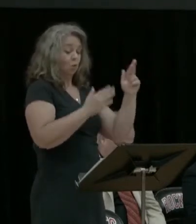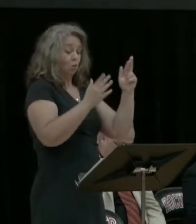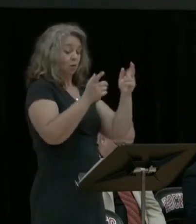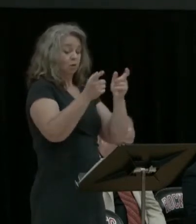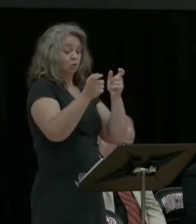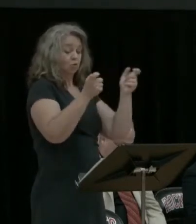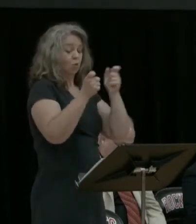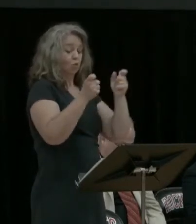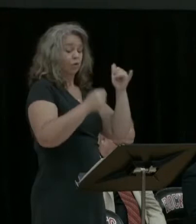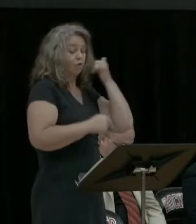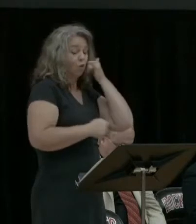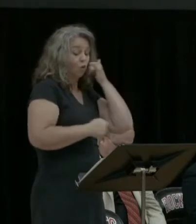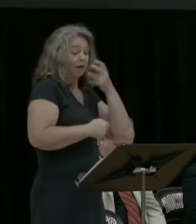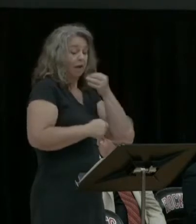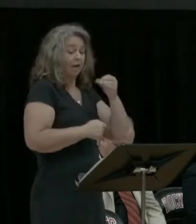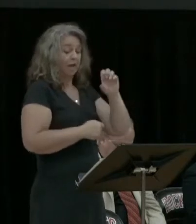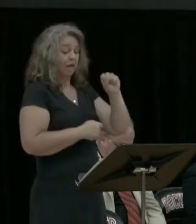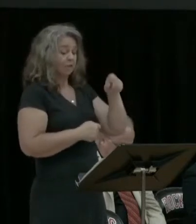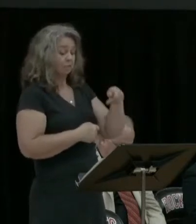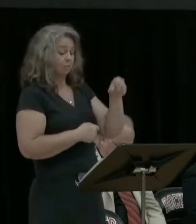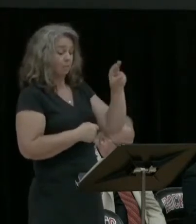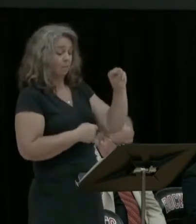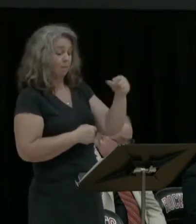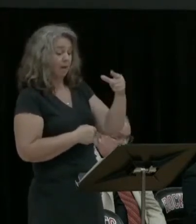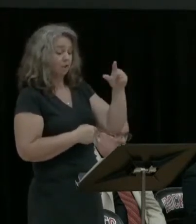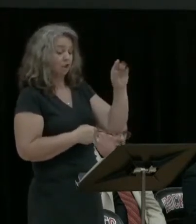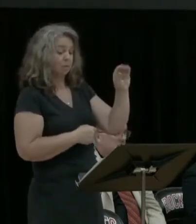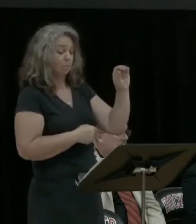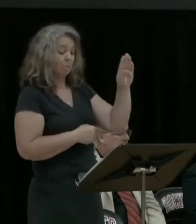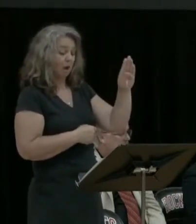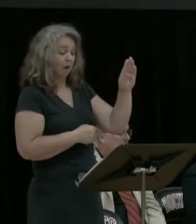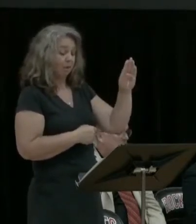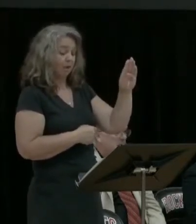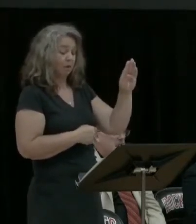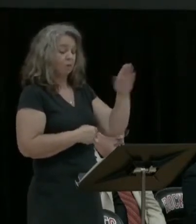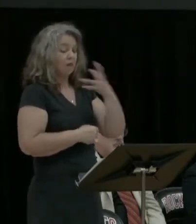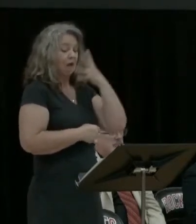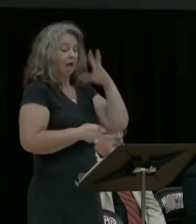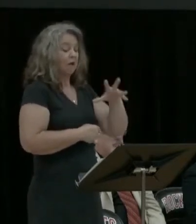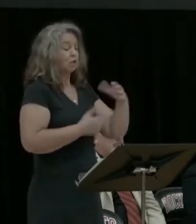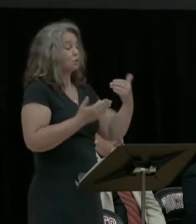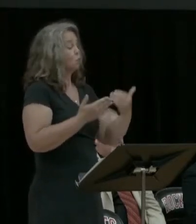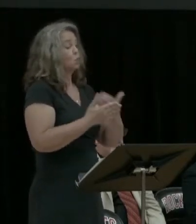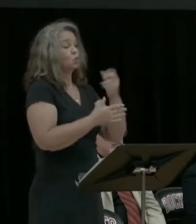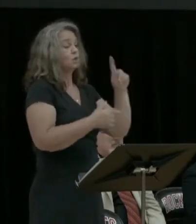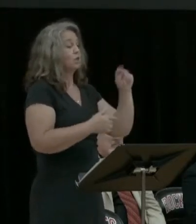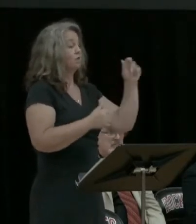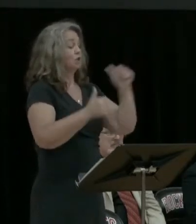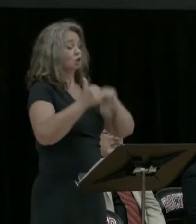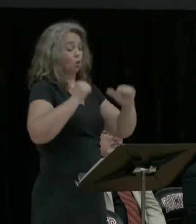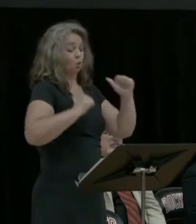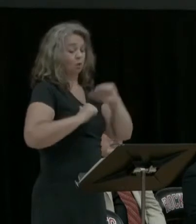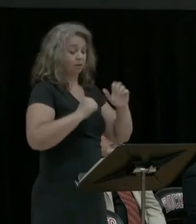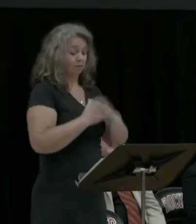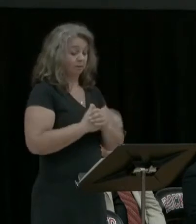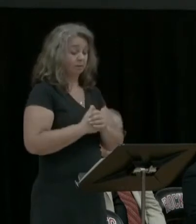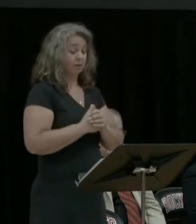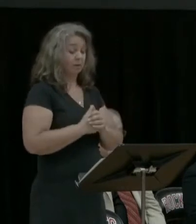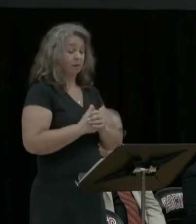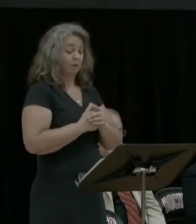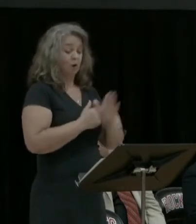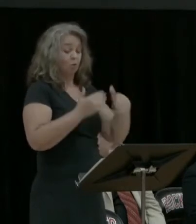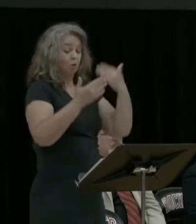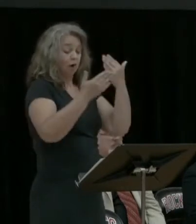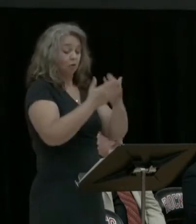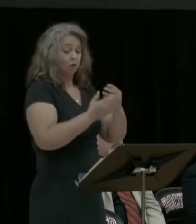school odyssey in the midst of the Russian election interference investigation, Adele's last